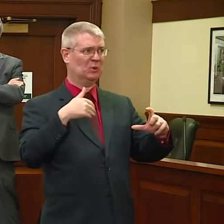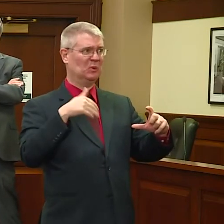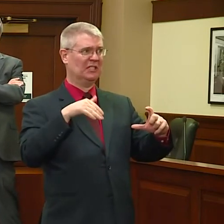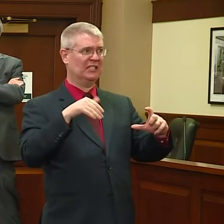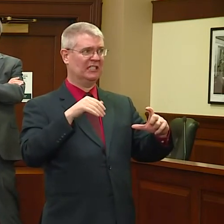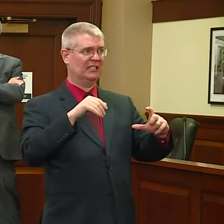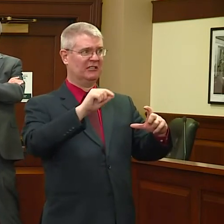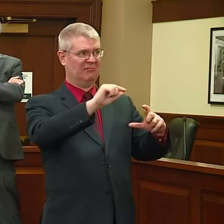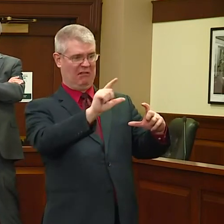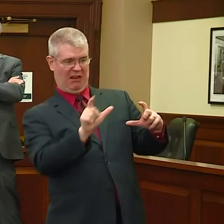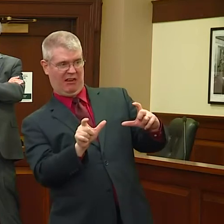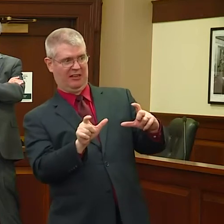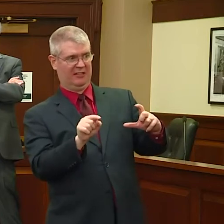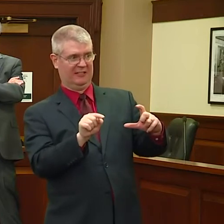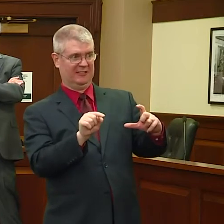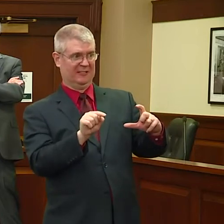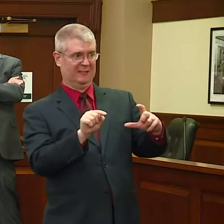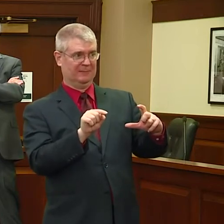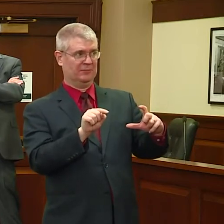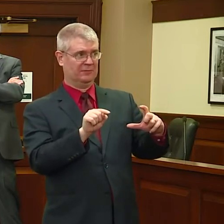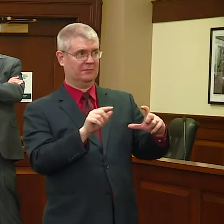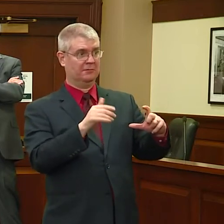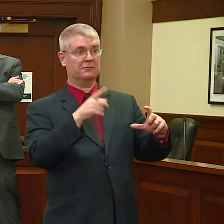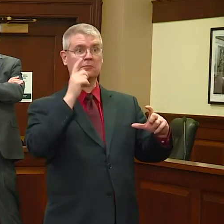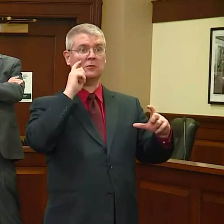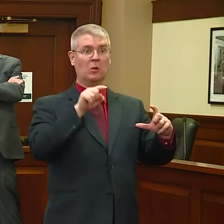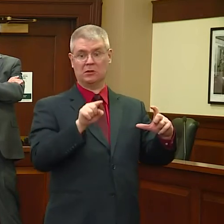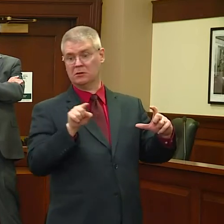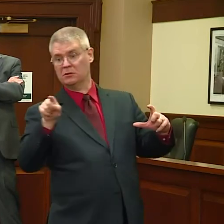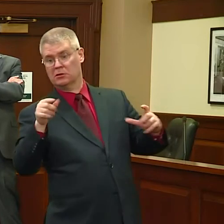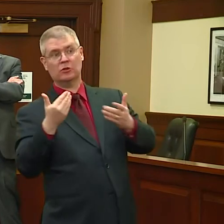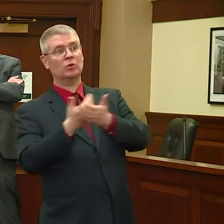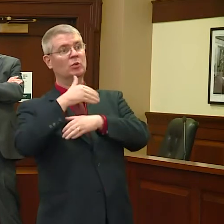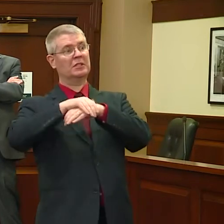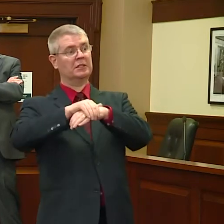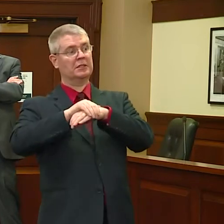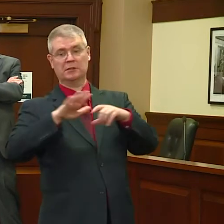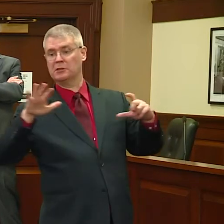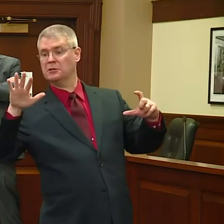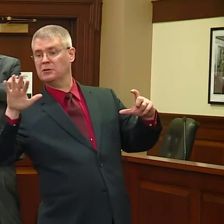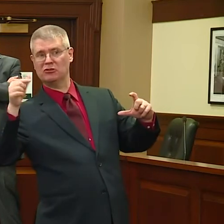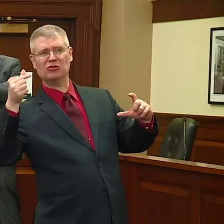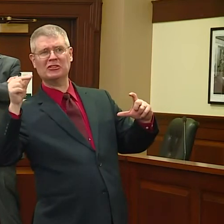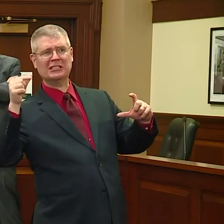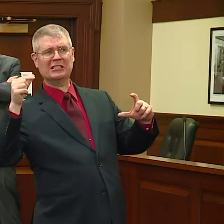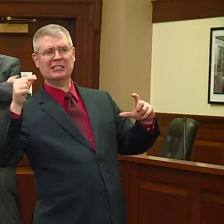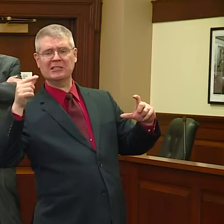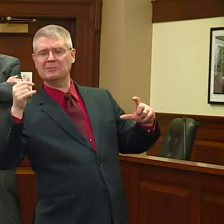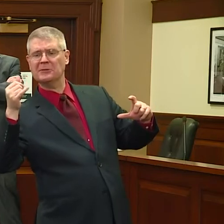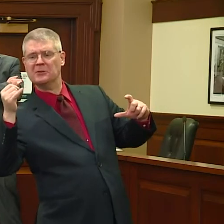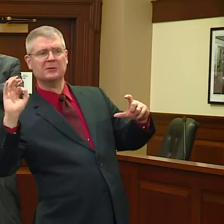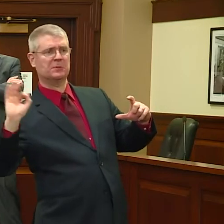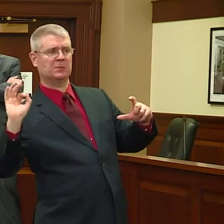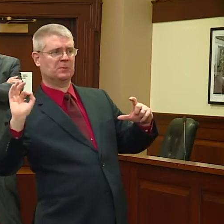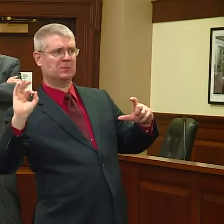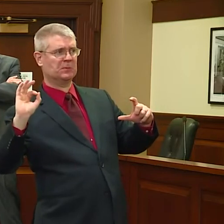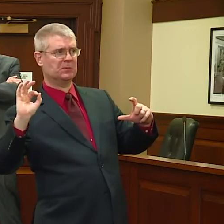able to reduce their numbers greatly. Several states in the Northeast really doing the best, but also parts